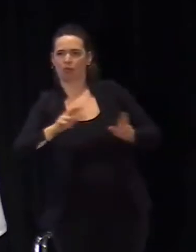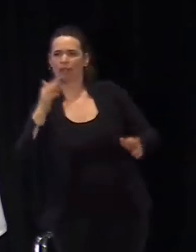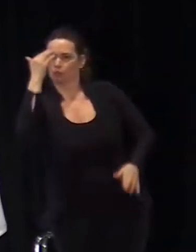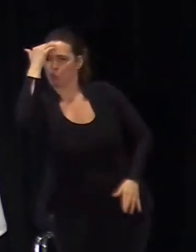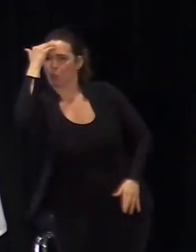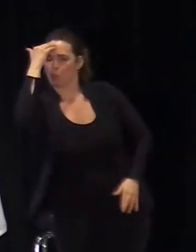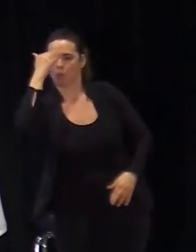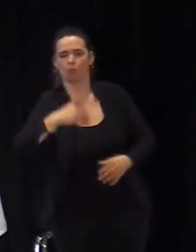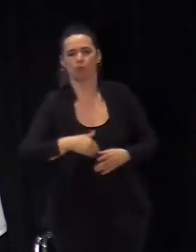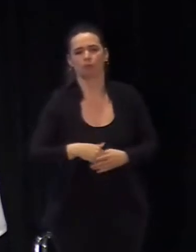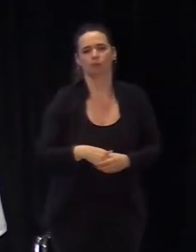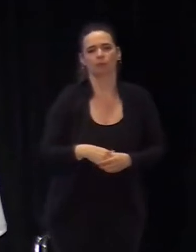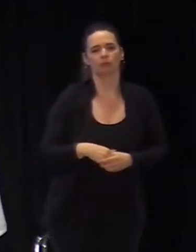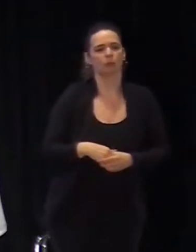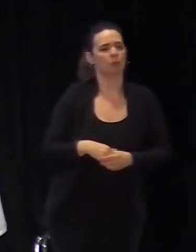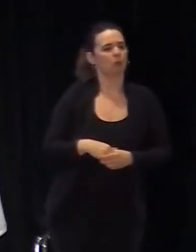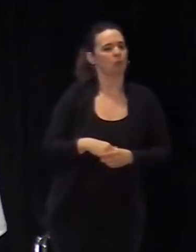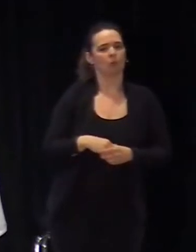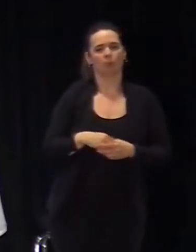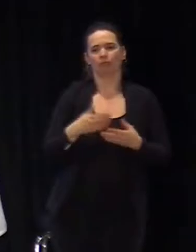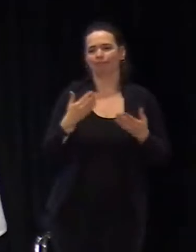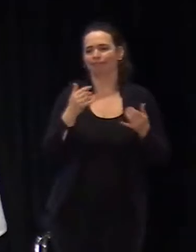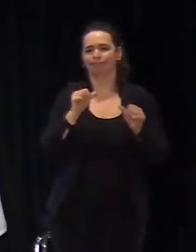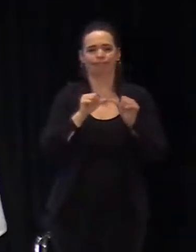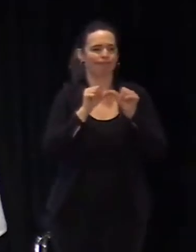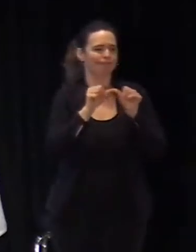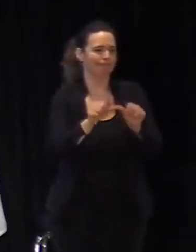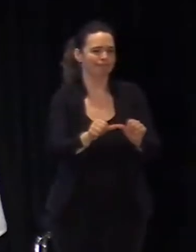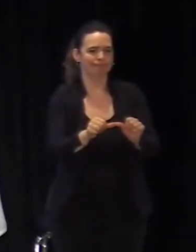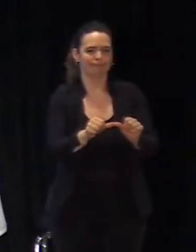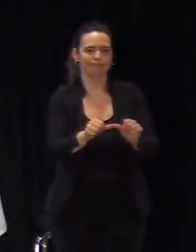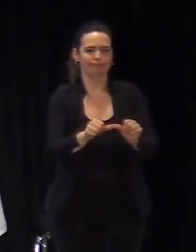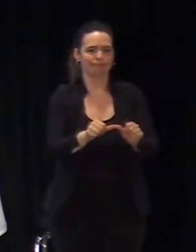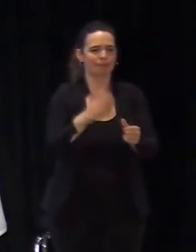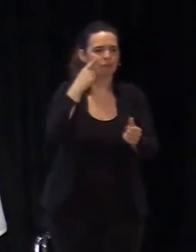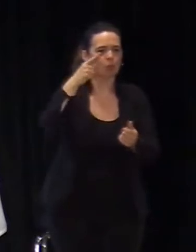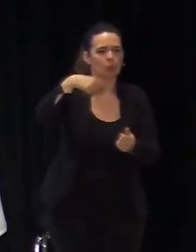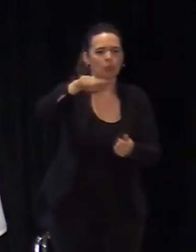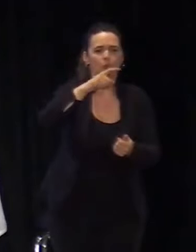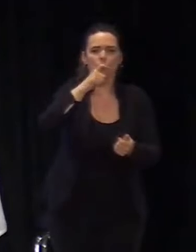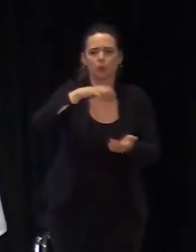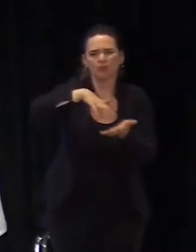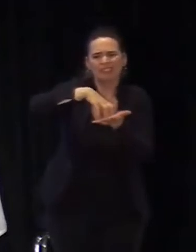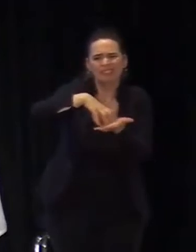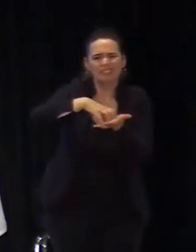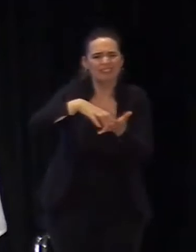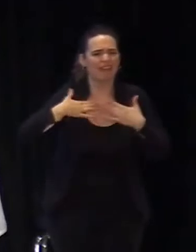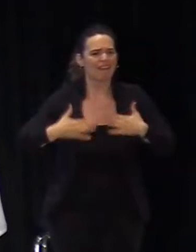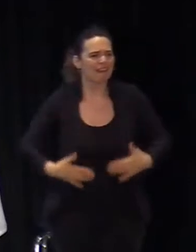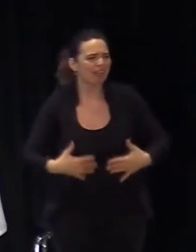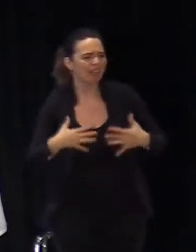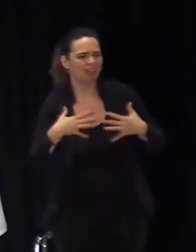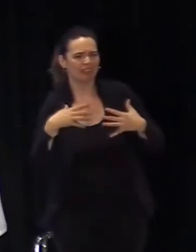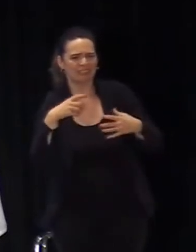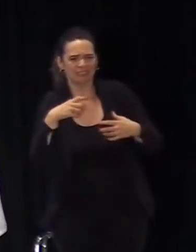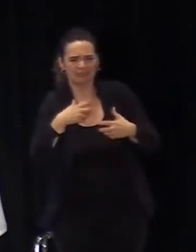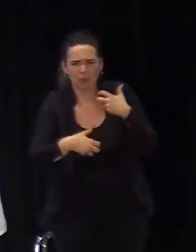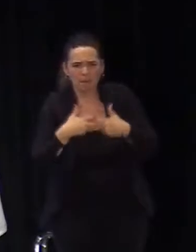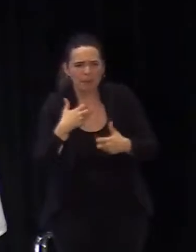Like everything, immunocompromised, the categories are very broad, and